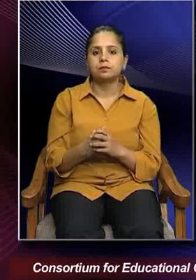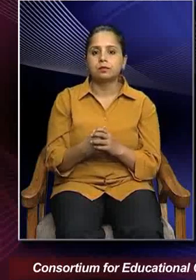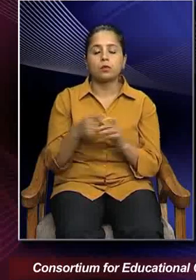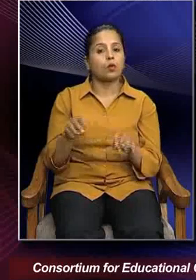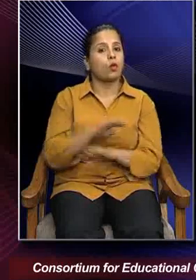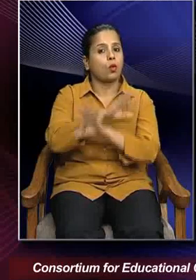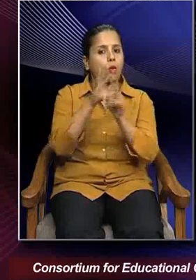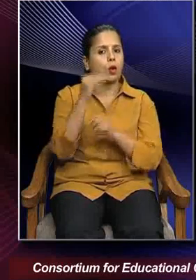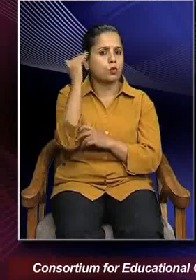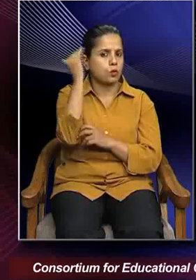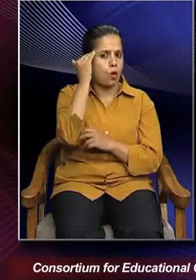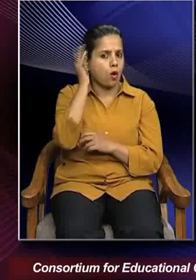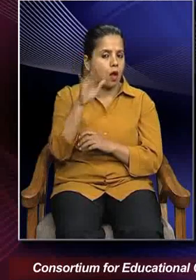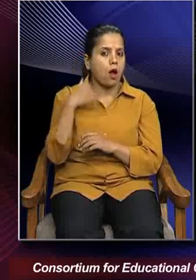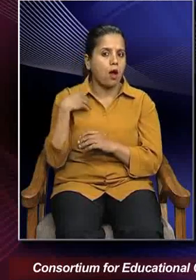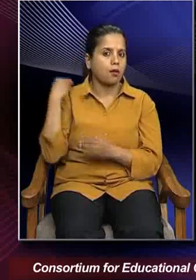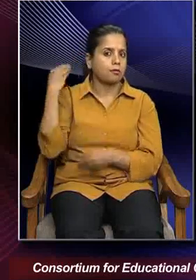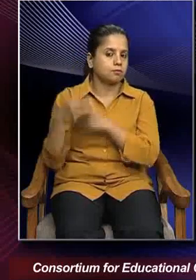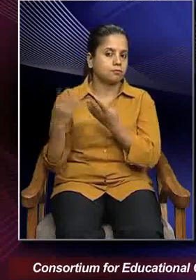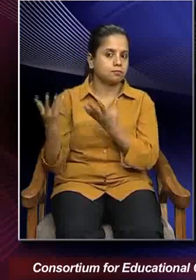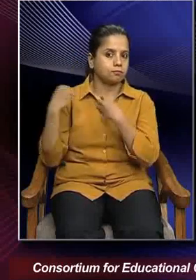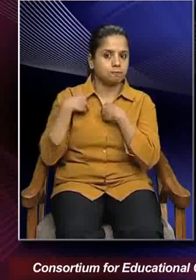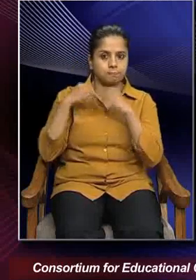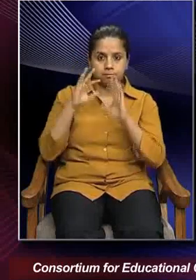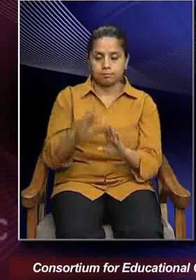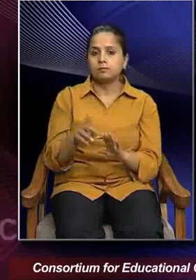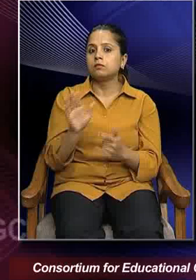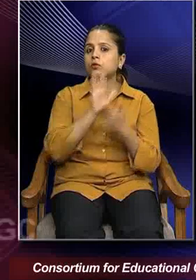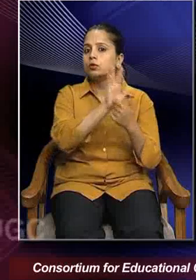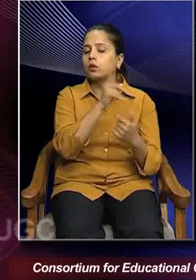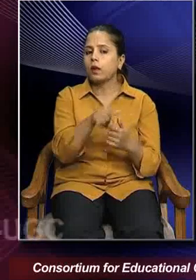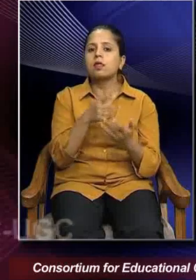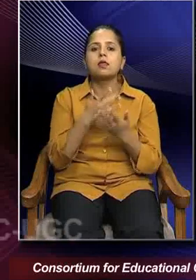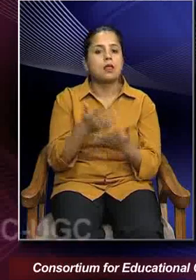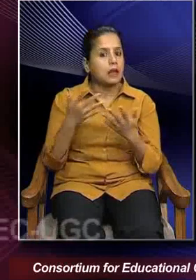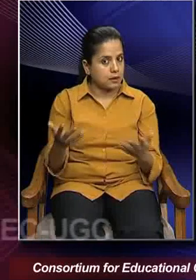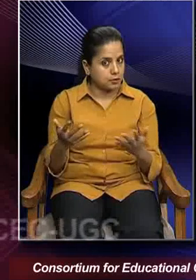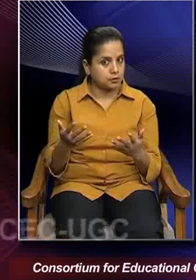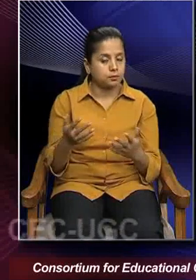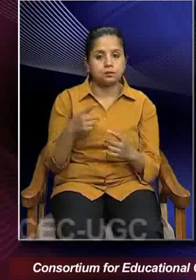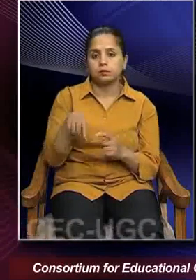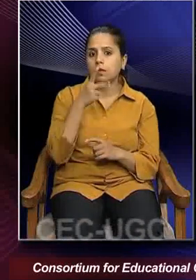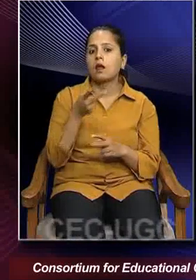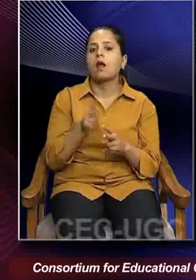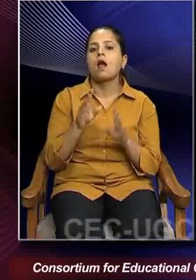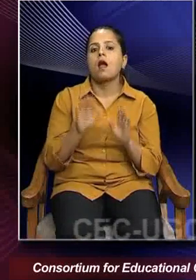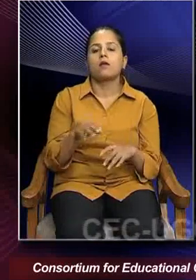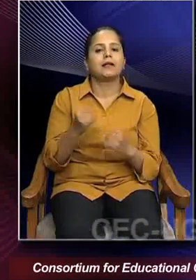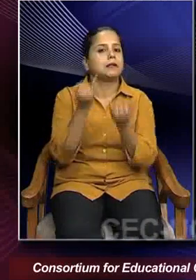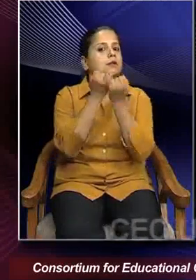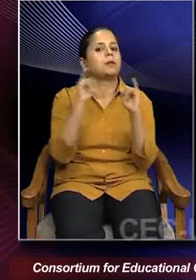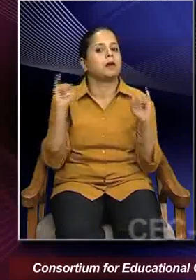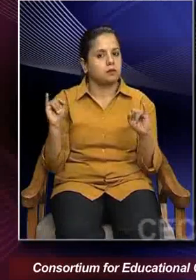all knowledge inherently refers to an object that exists